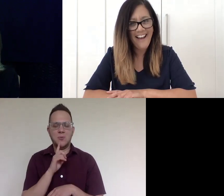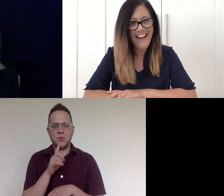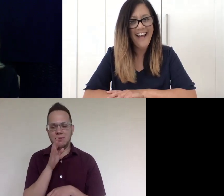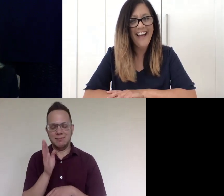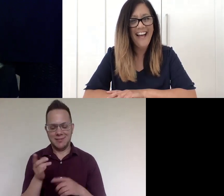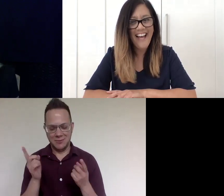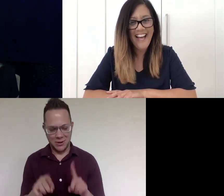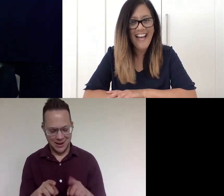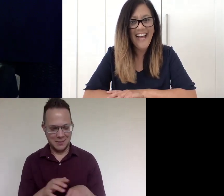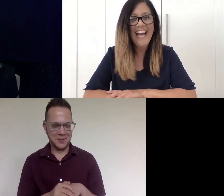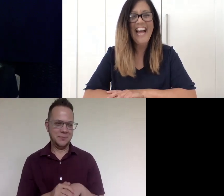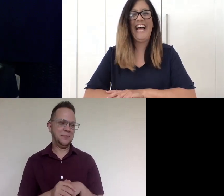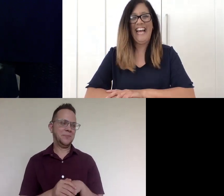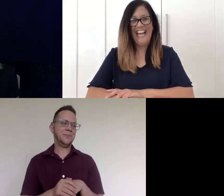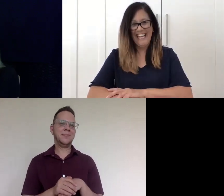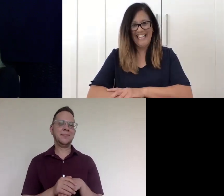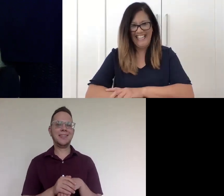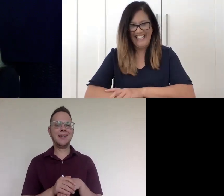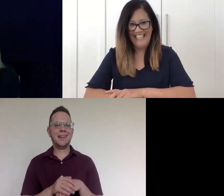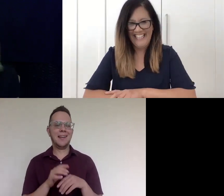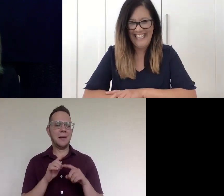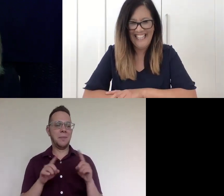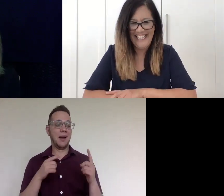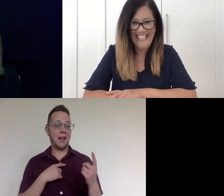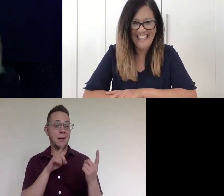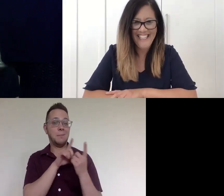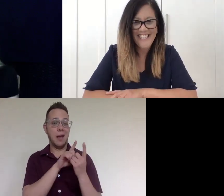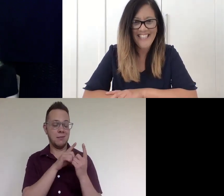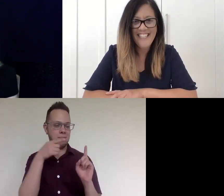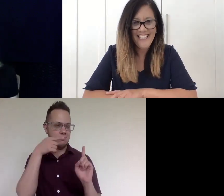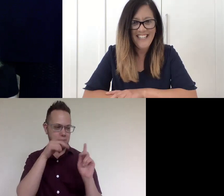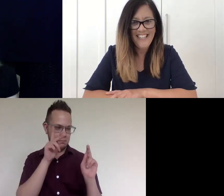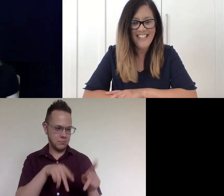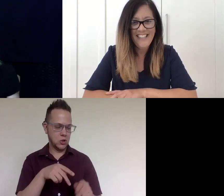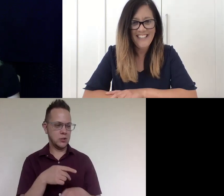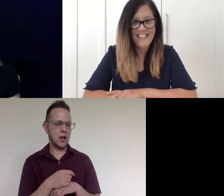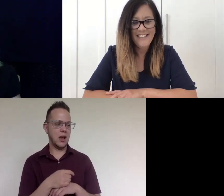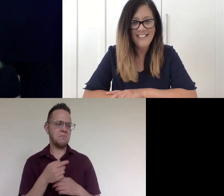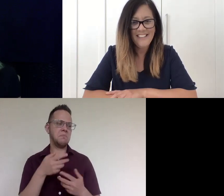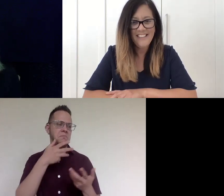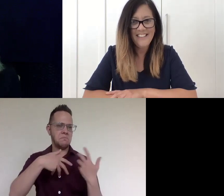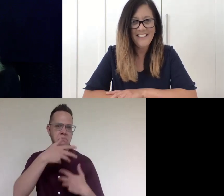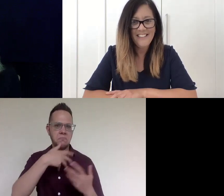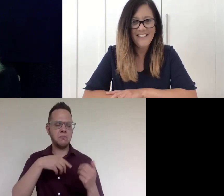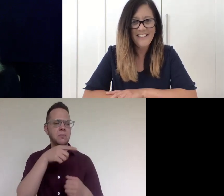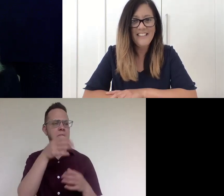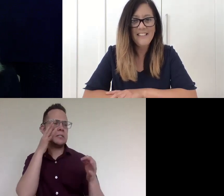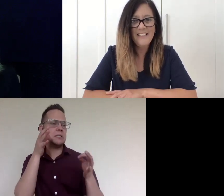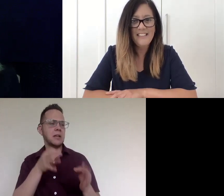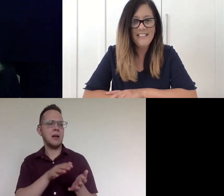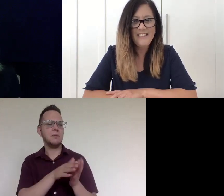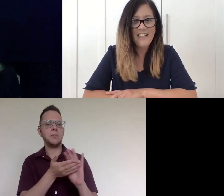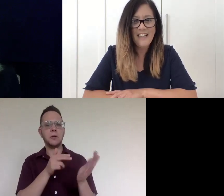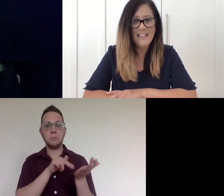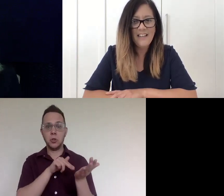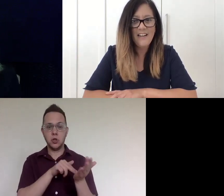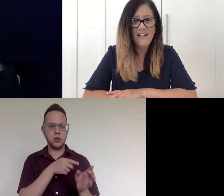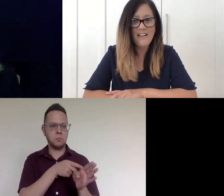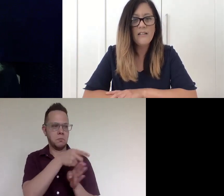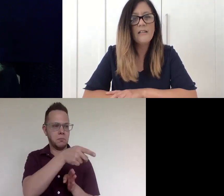studying European history, which never happened. I did meet someone and started to get interested